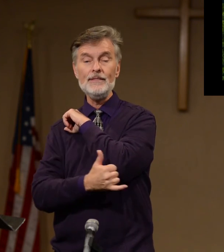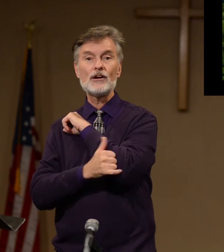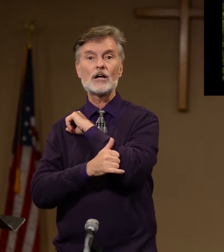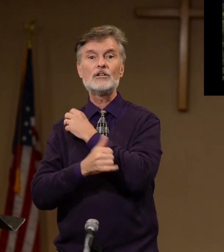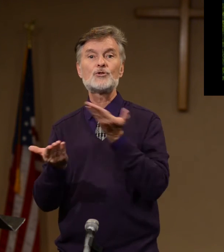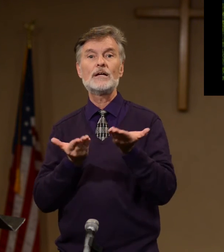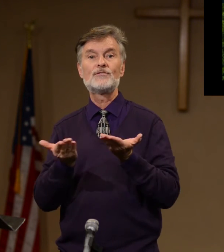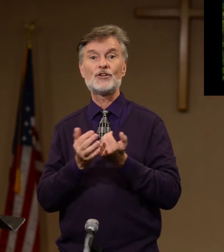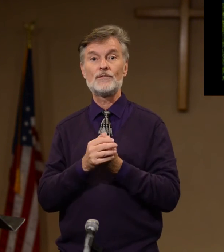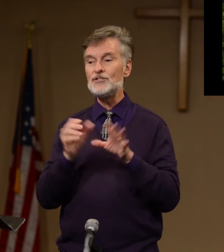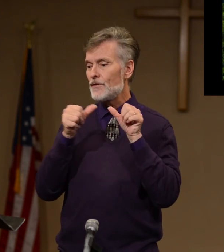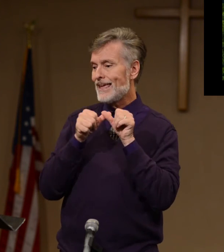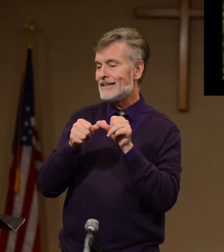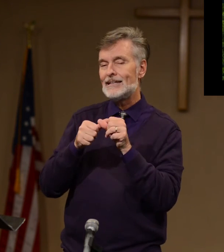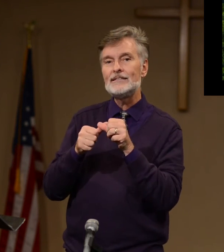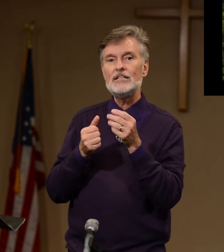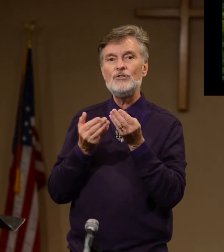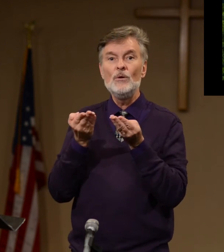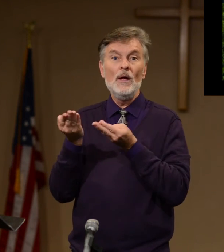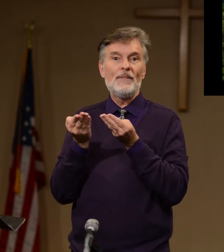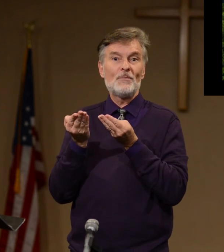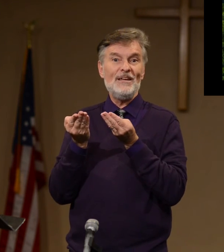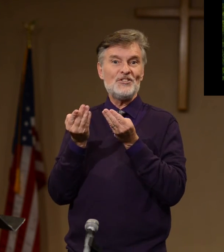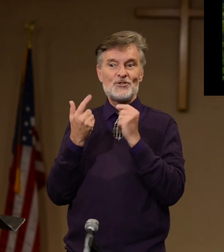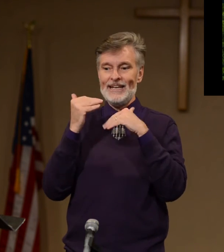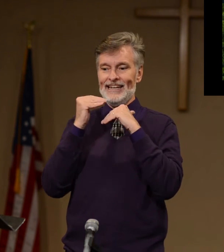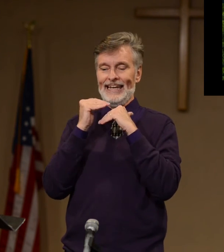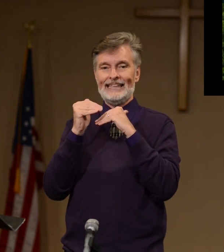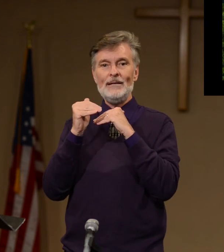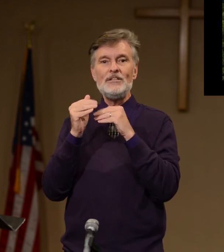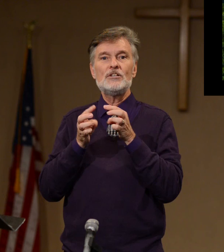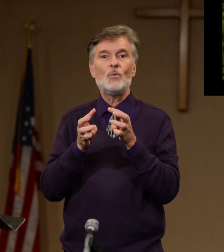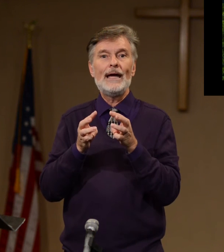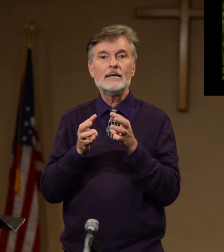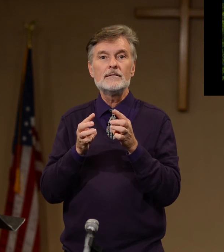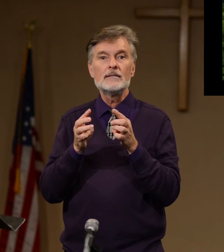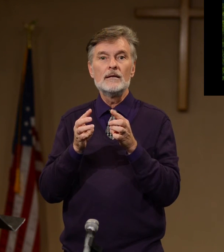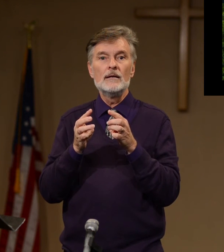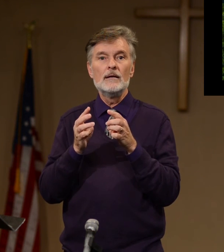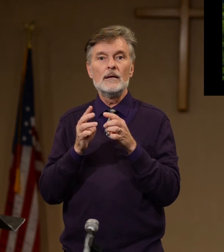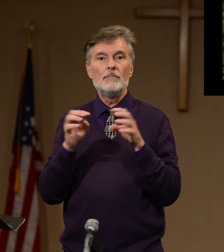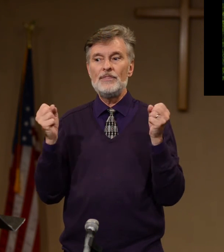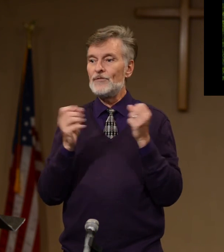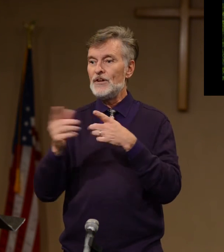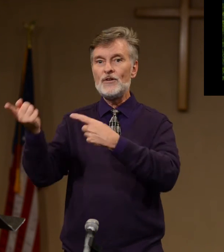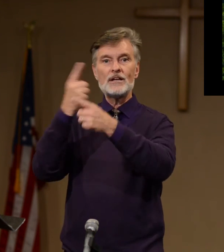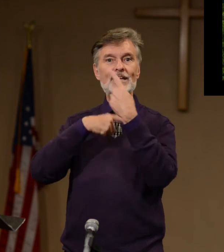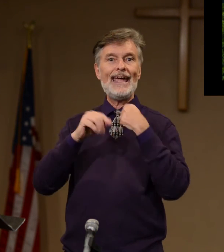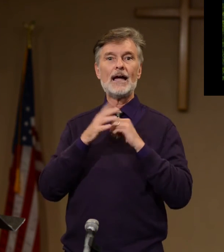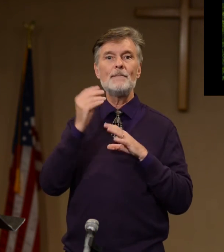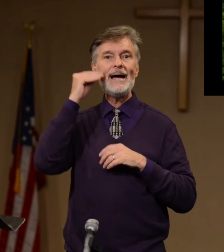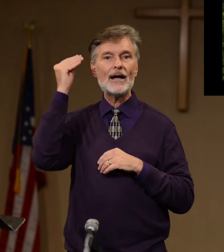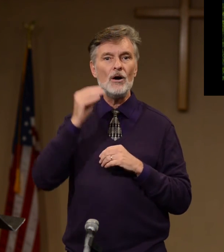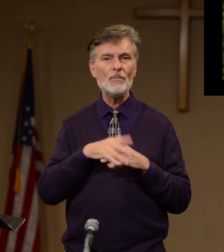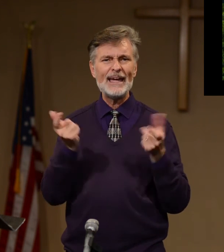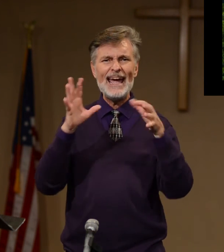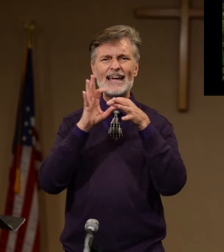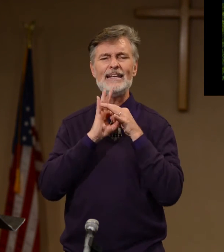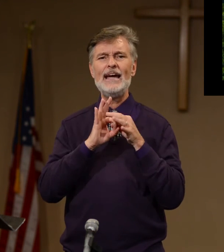their country of service so they can continue their ministry in limited ways, but they're fearful because they can't come back home. They can't connect